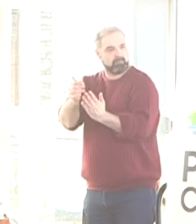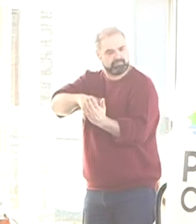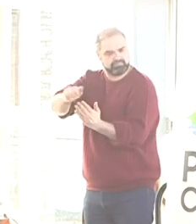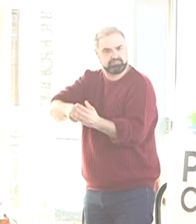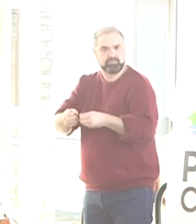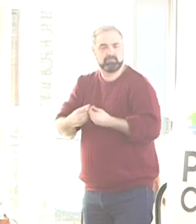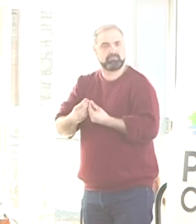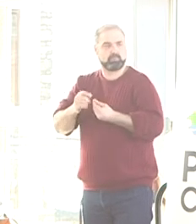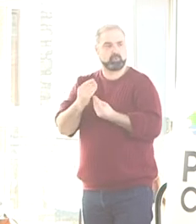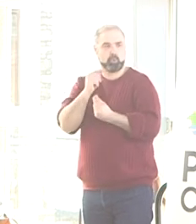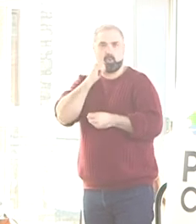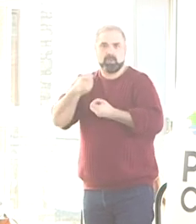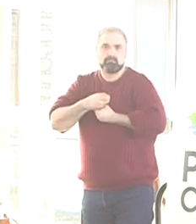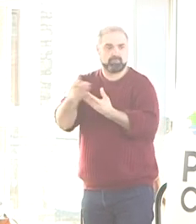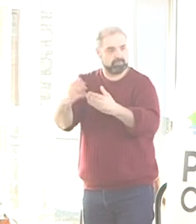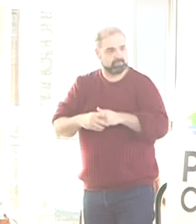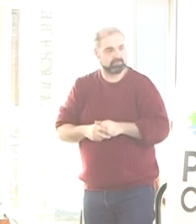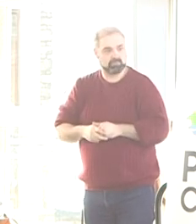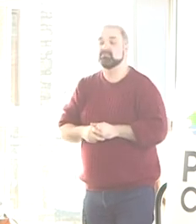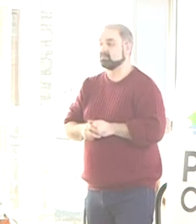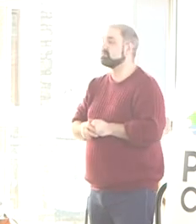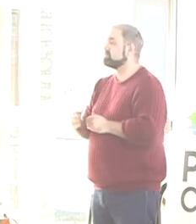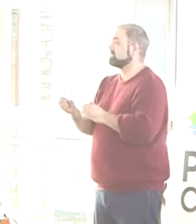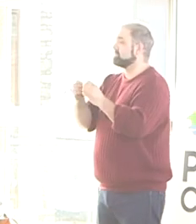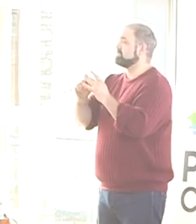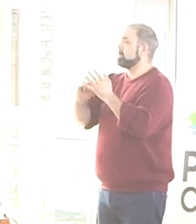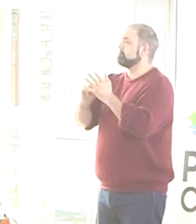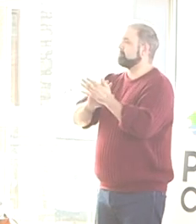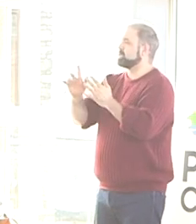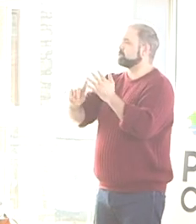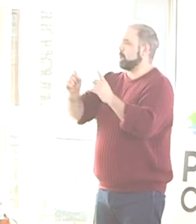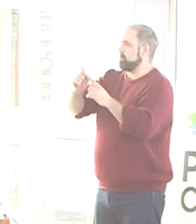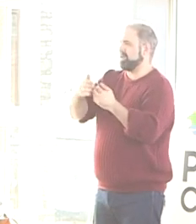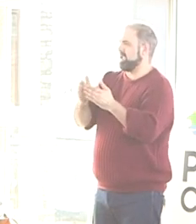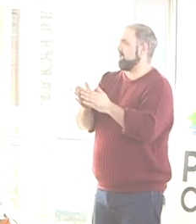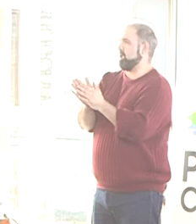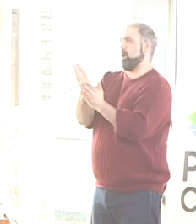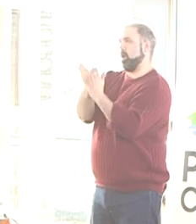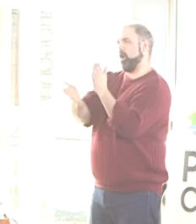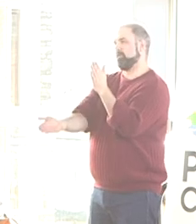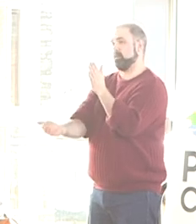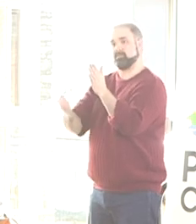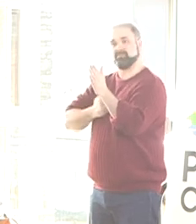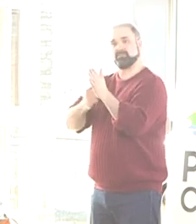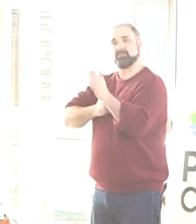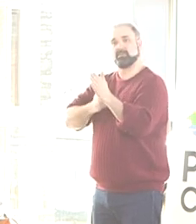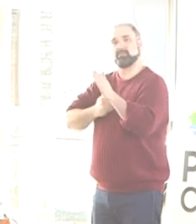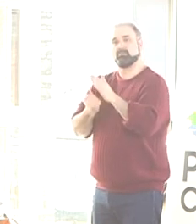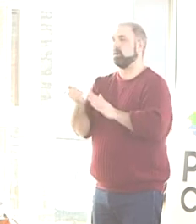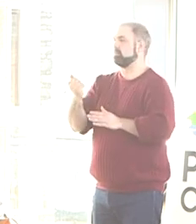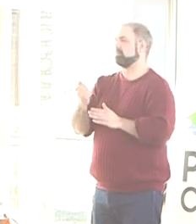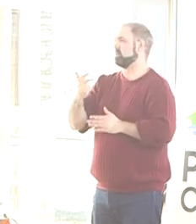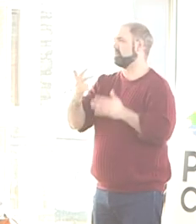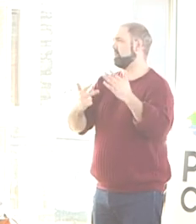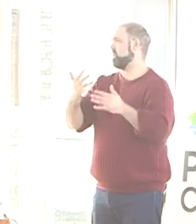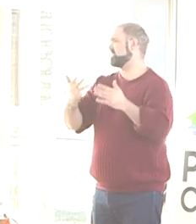they? His papers are about to be archived. All his papers are going into the Bishopsgate archive. My copies of the papers were on 1980s photocopier paper